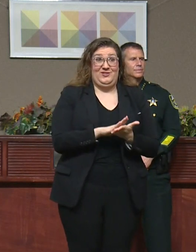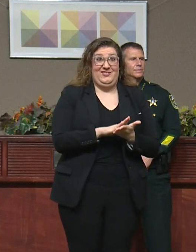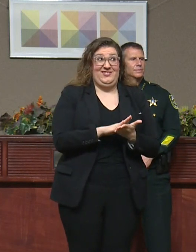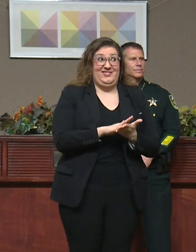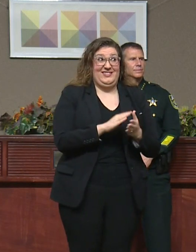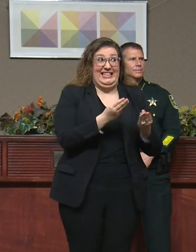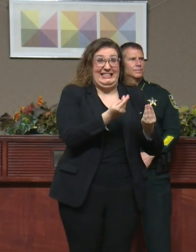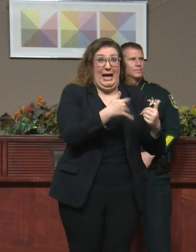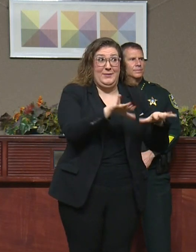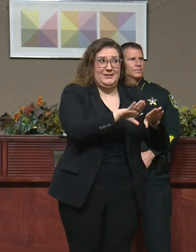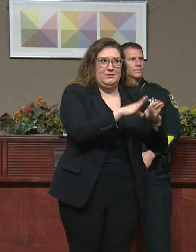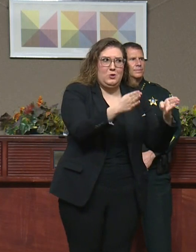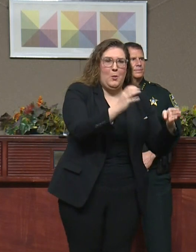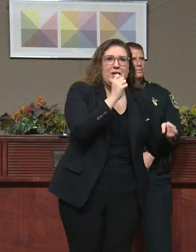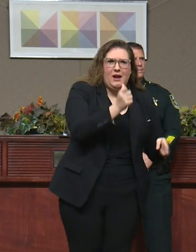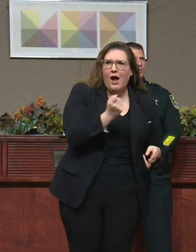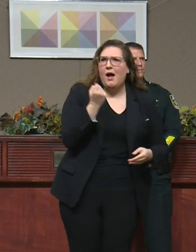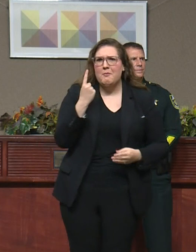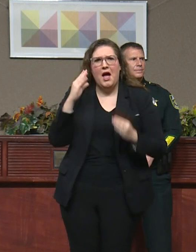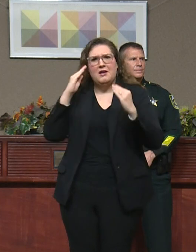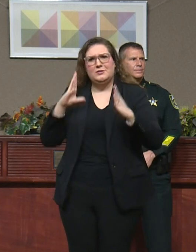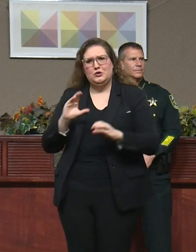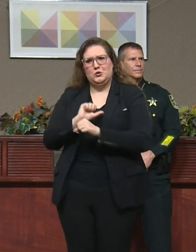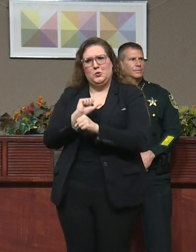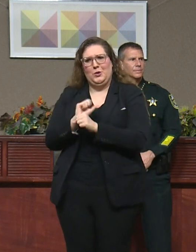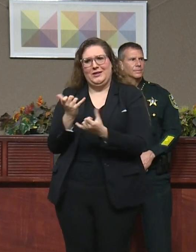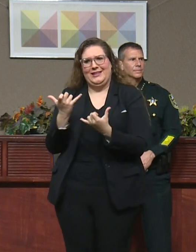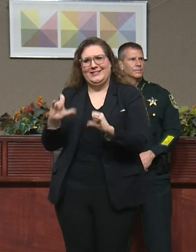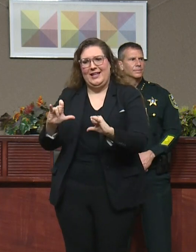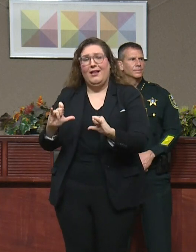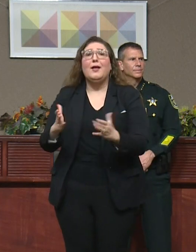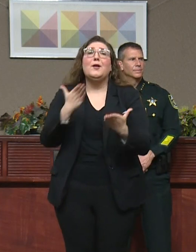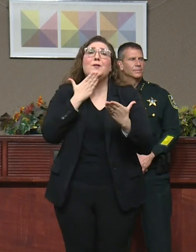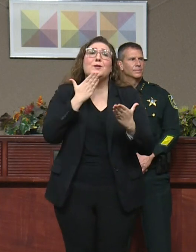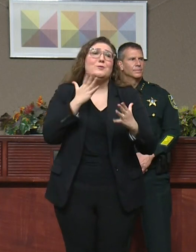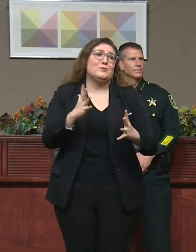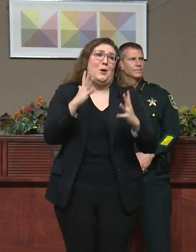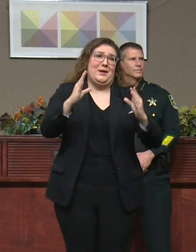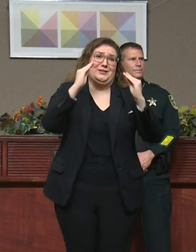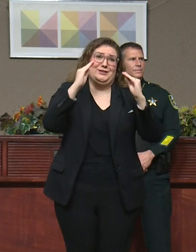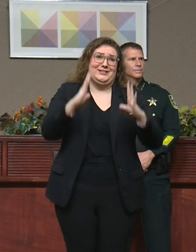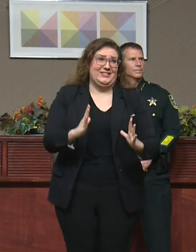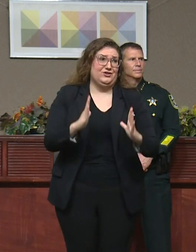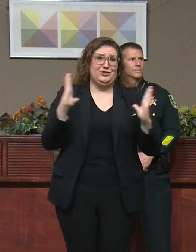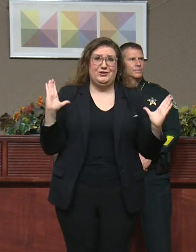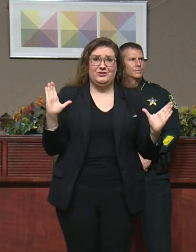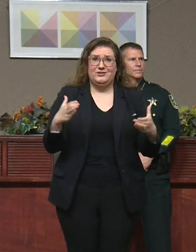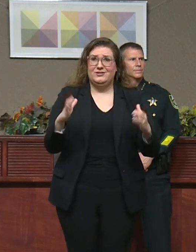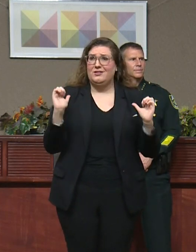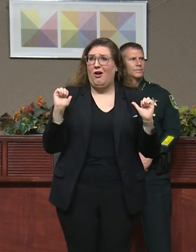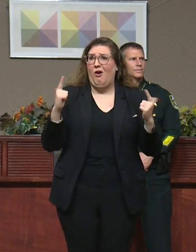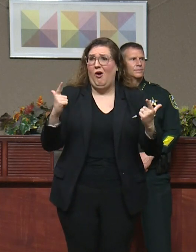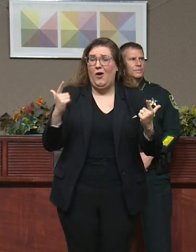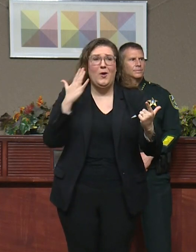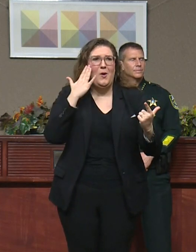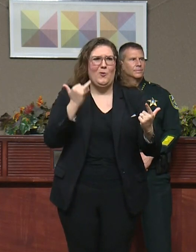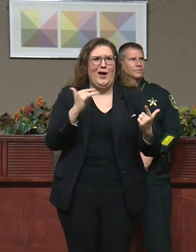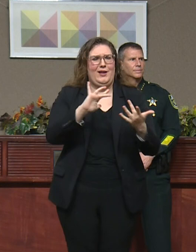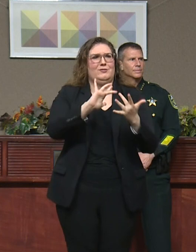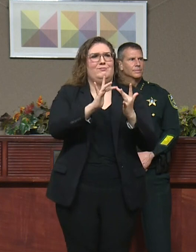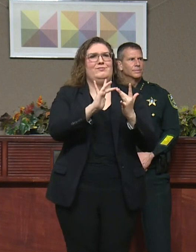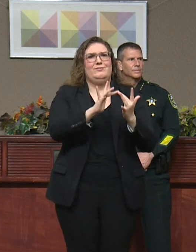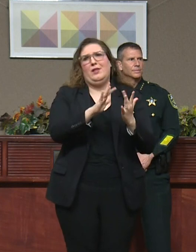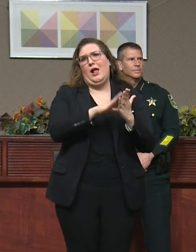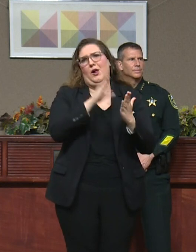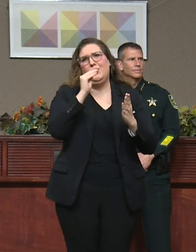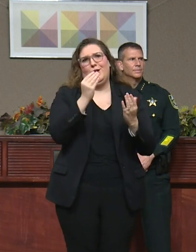to first thank all of our teachers for their tireless effort in distance learning, and then encourage our entire community to